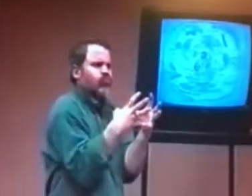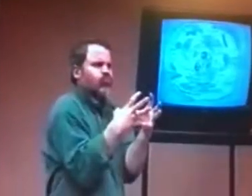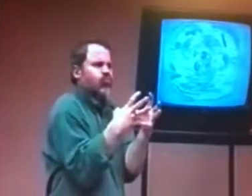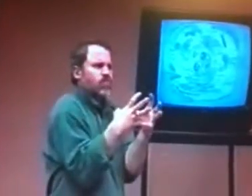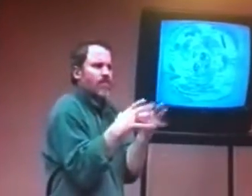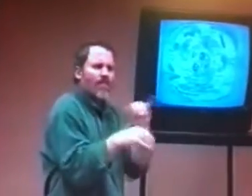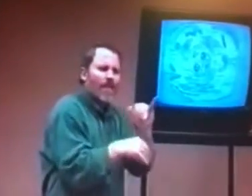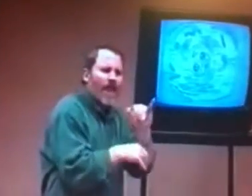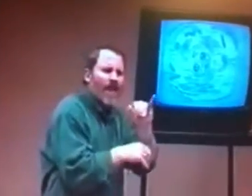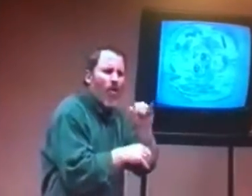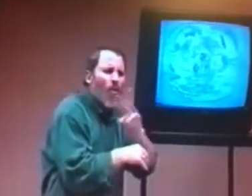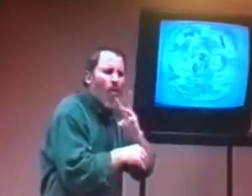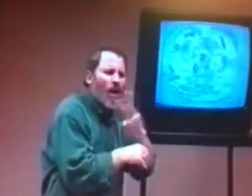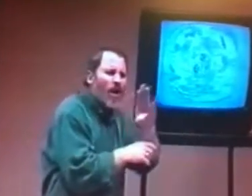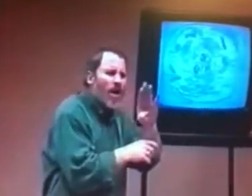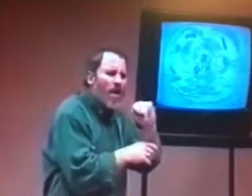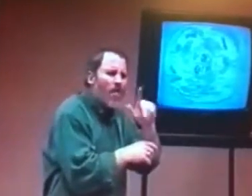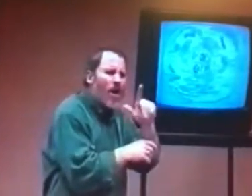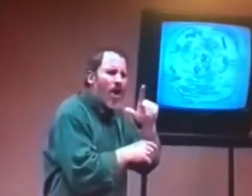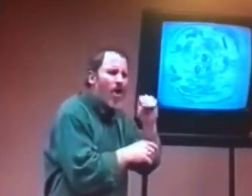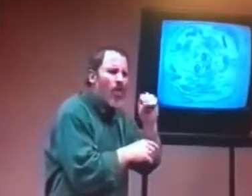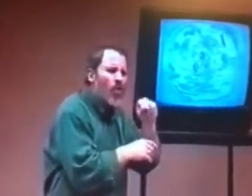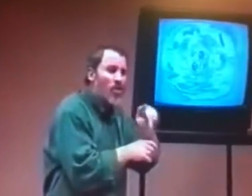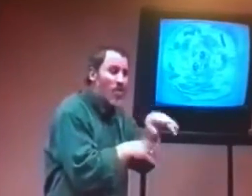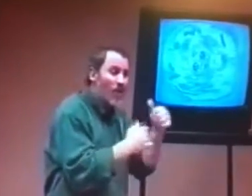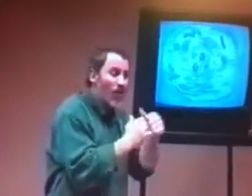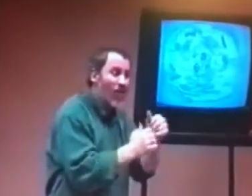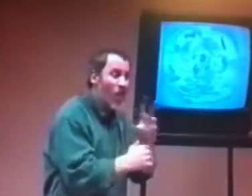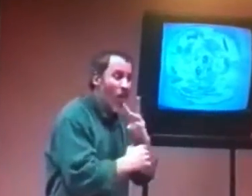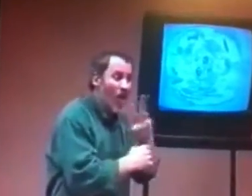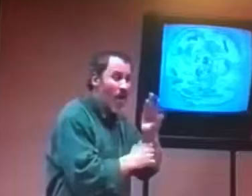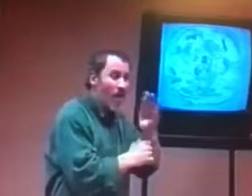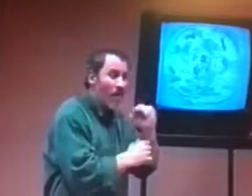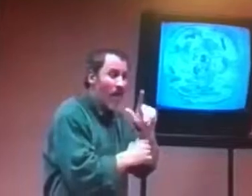It's just holding it all together, kind of like a water balloon.